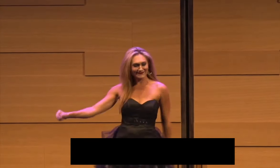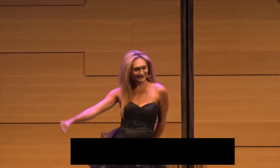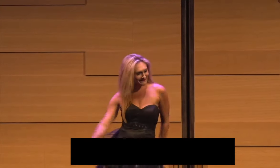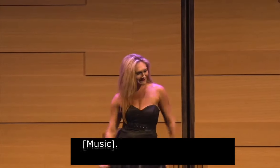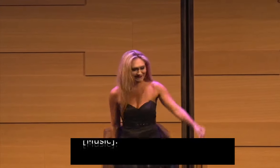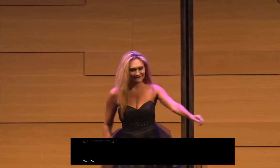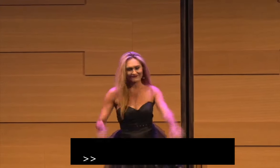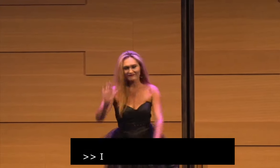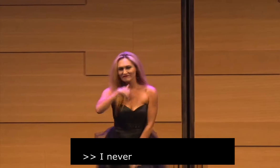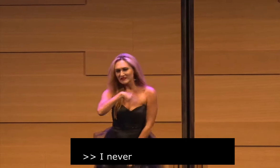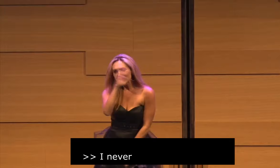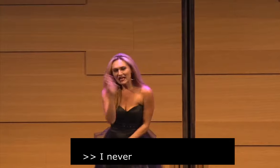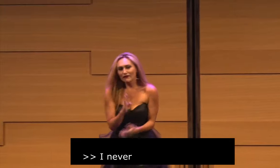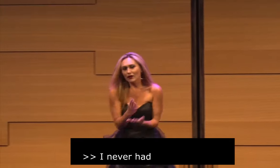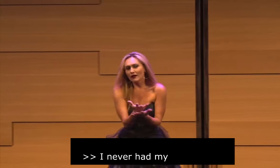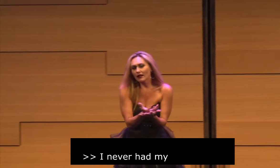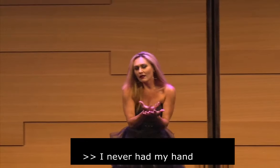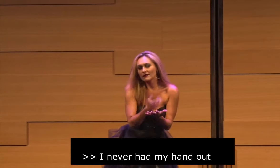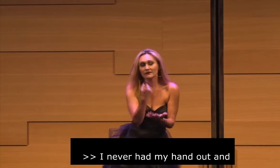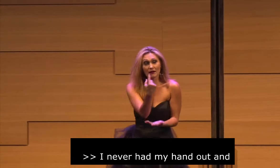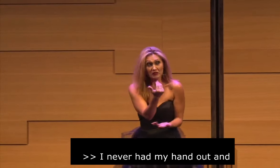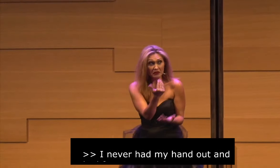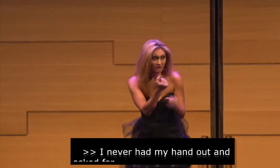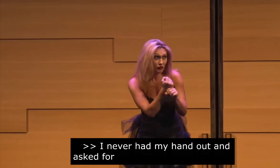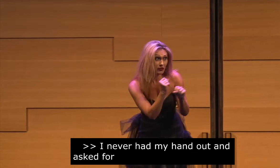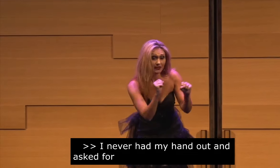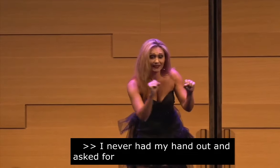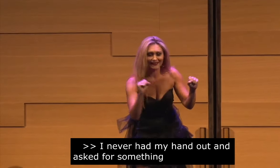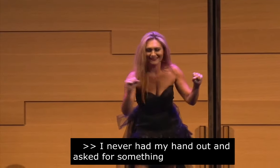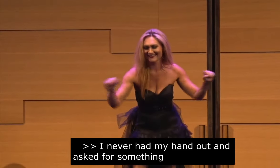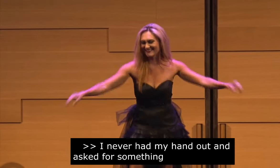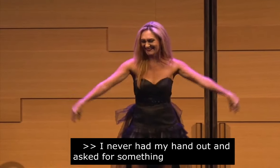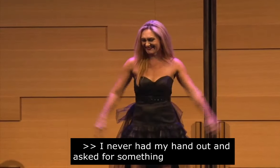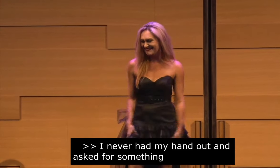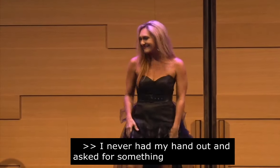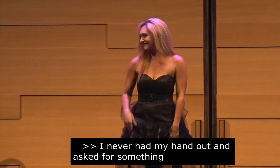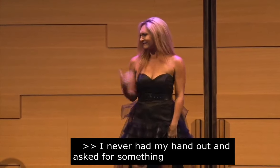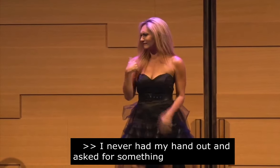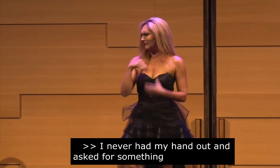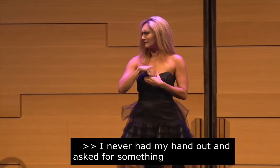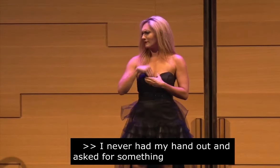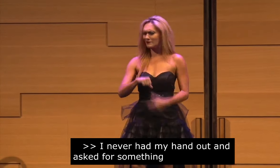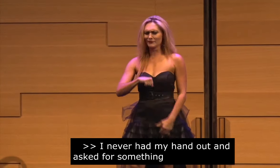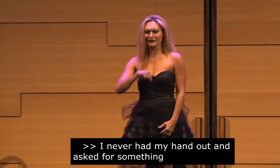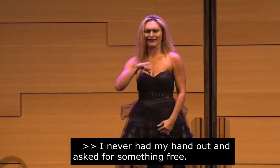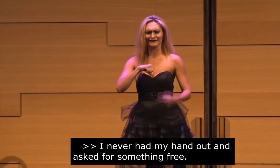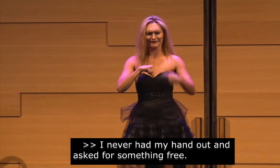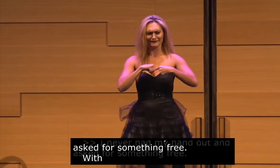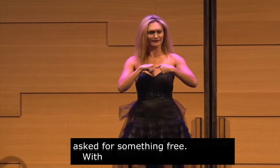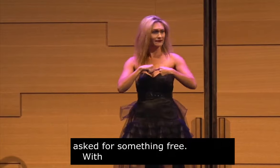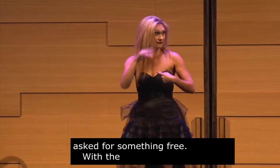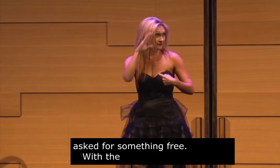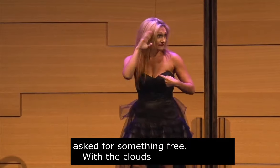I never held my hand up and asked for something free. I got pride I could roll up for miles in front of